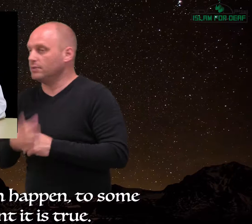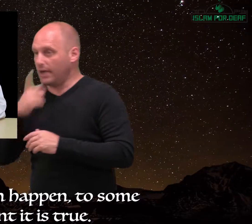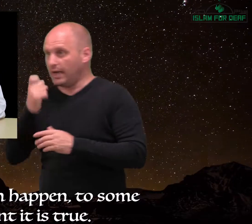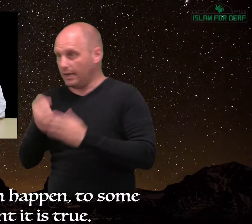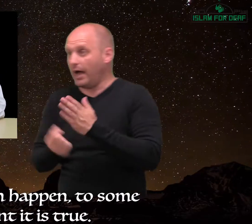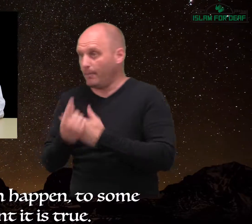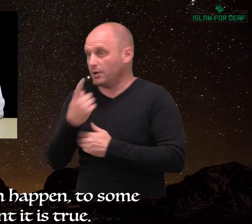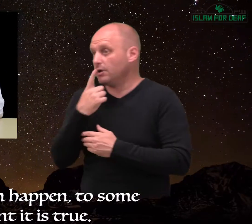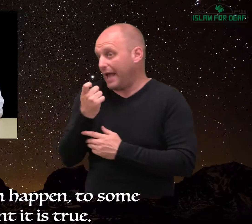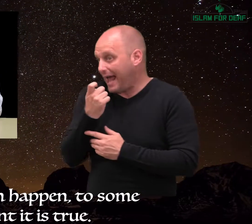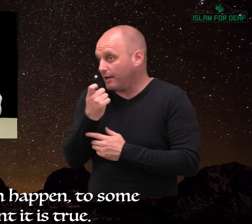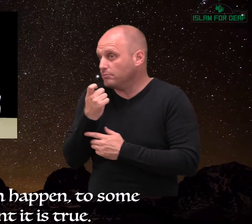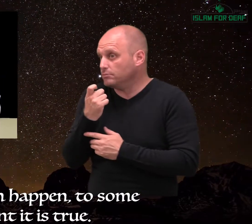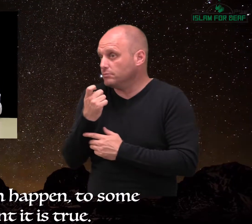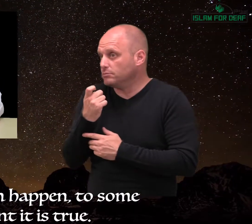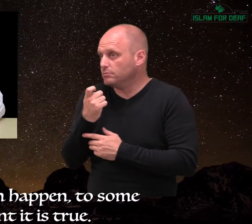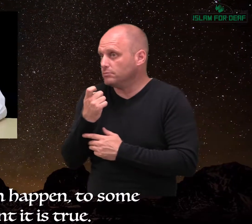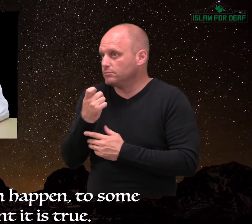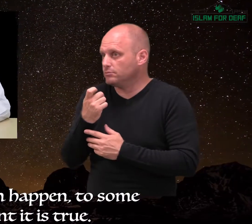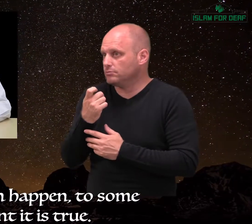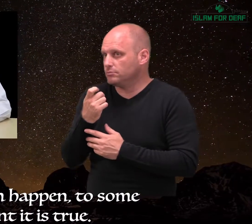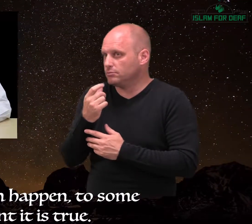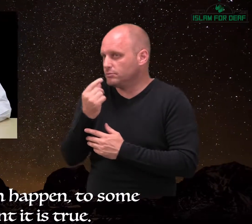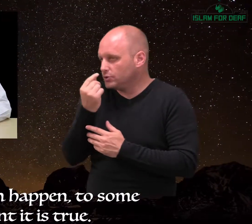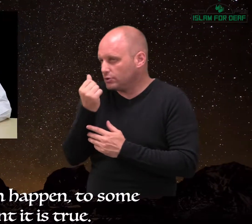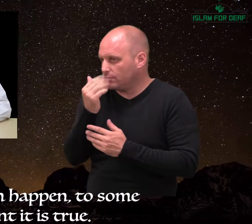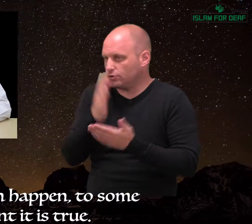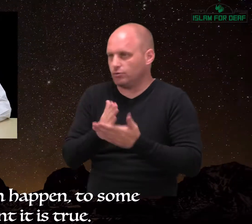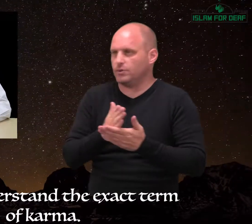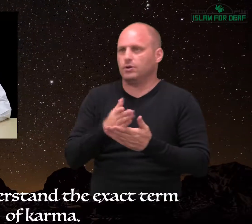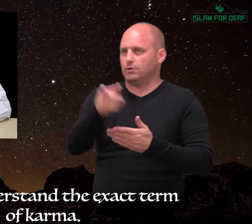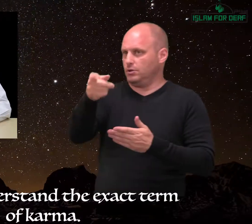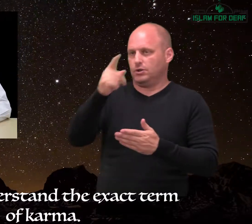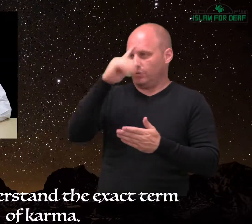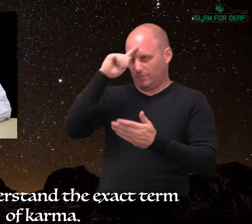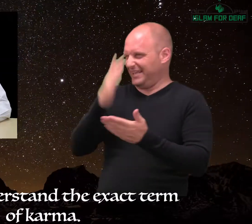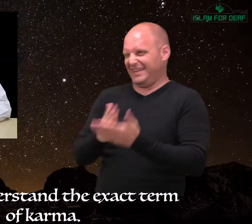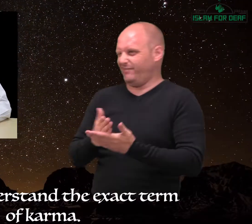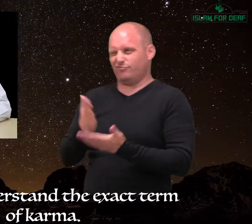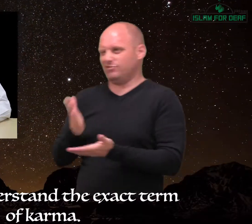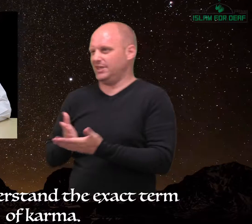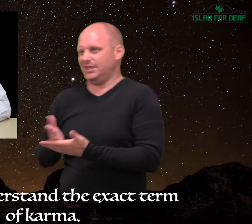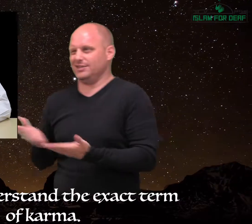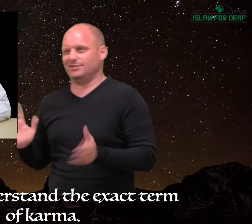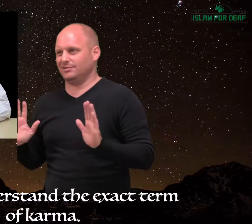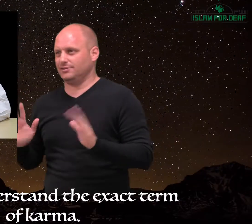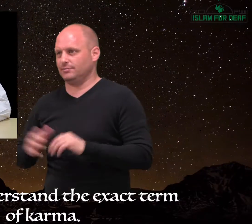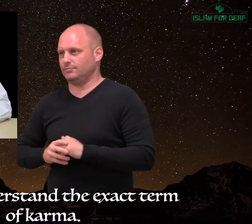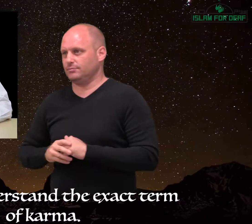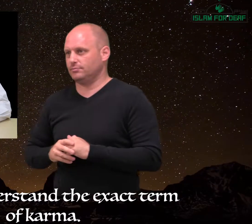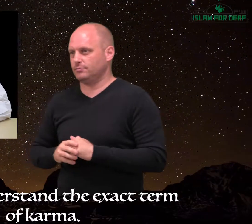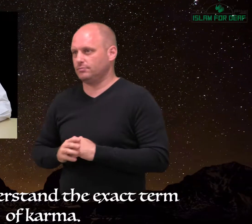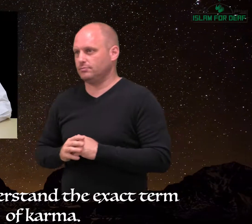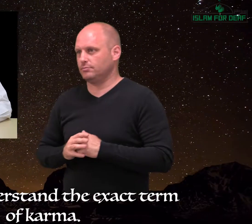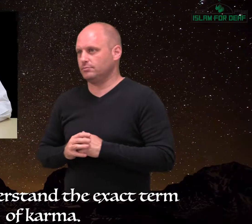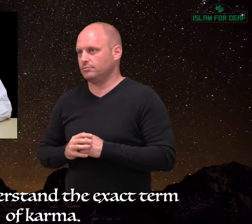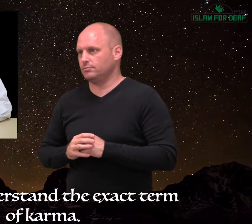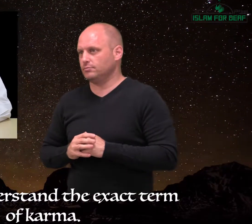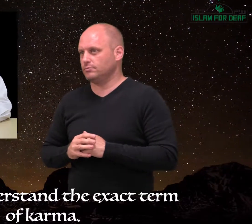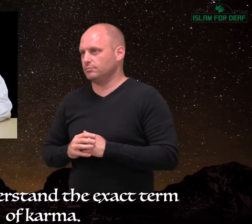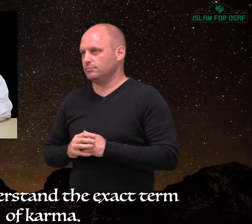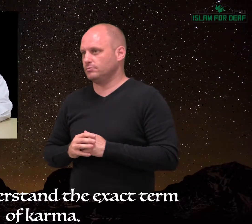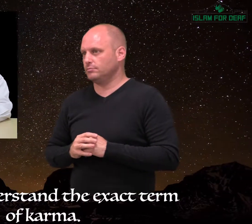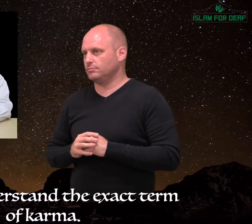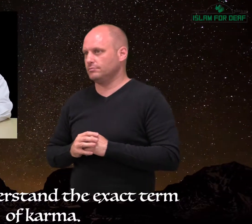can happen. It can happen. To some extent, it is true. It's not from a belief that are living in karma. I don't understand the exact term of karma,